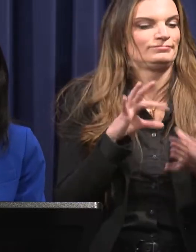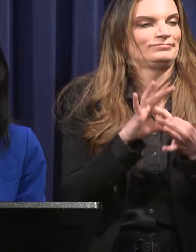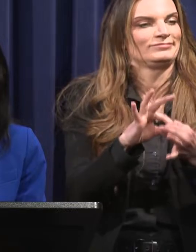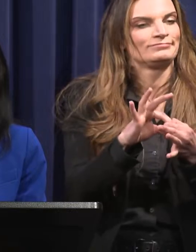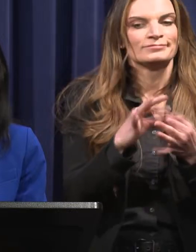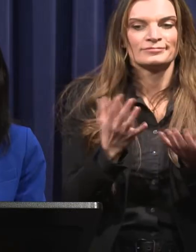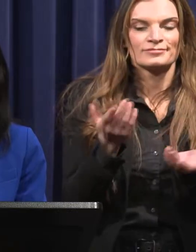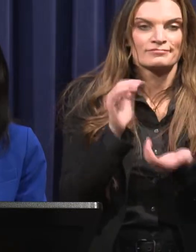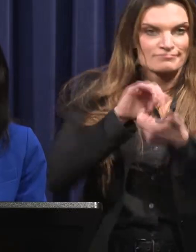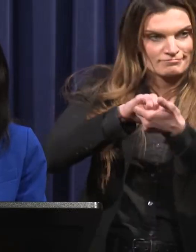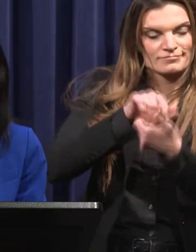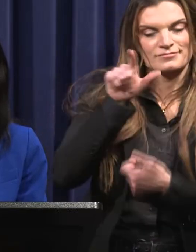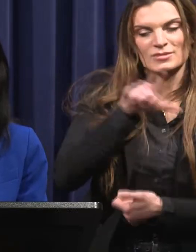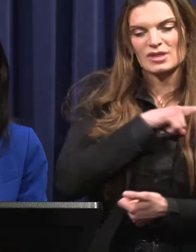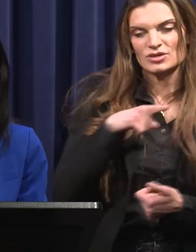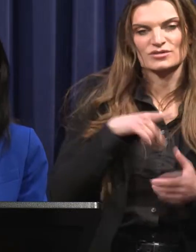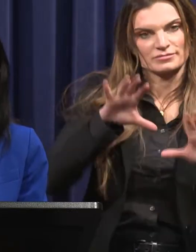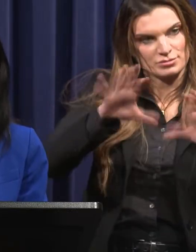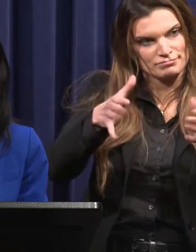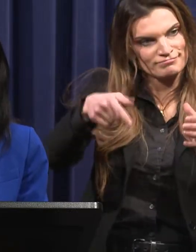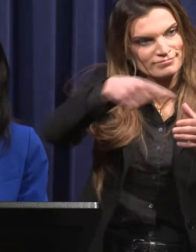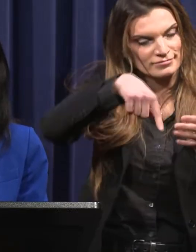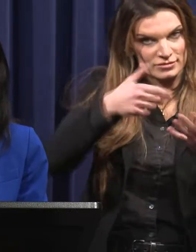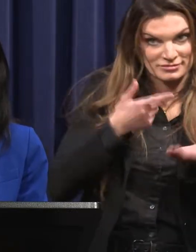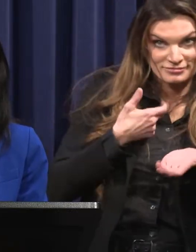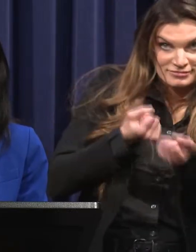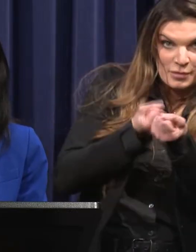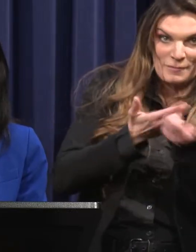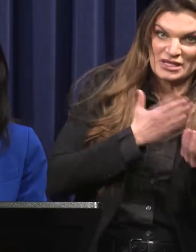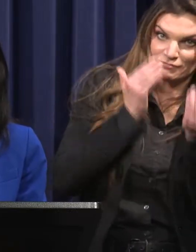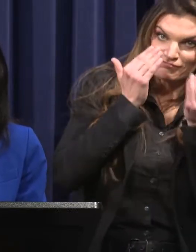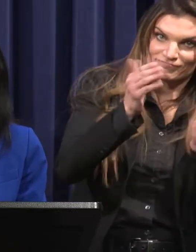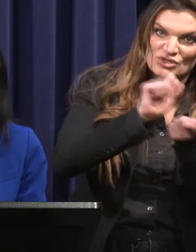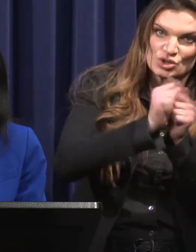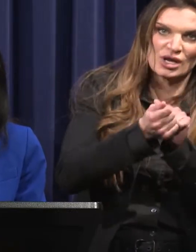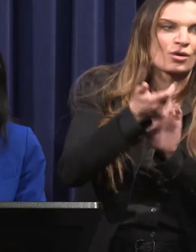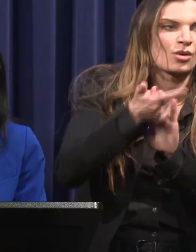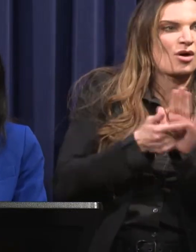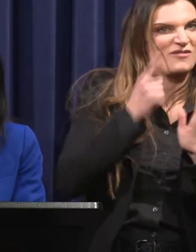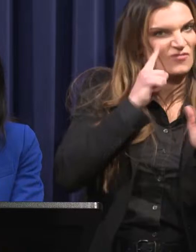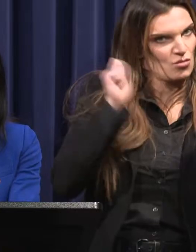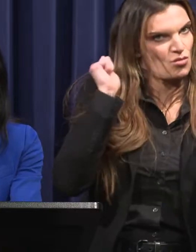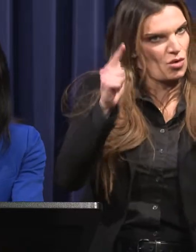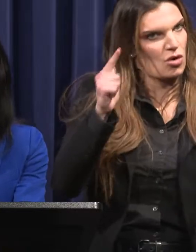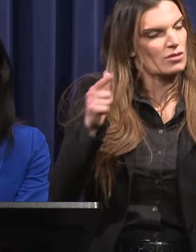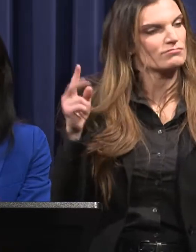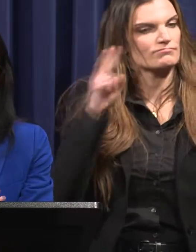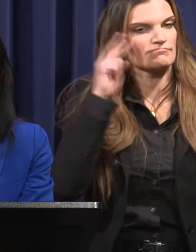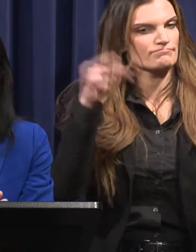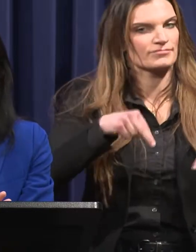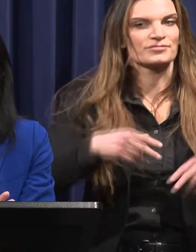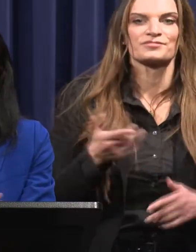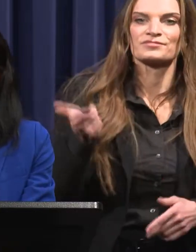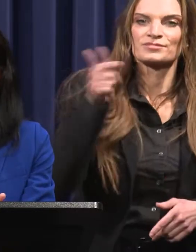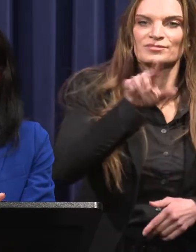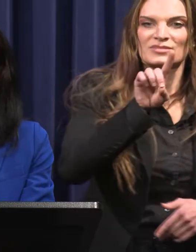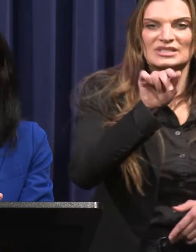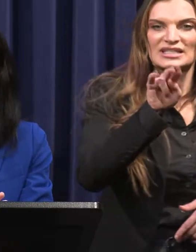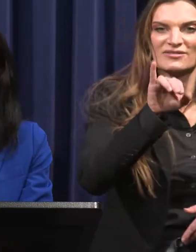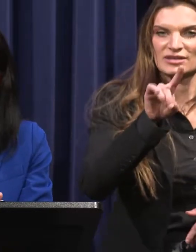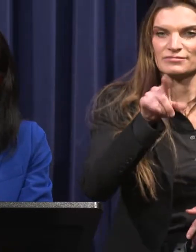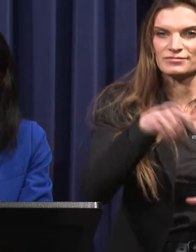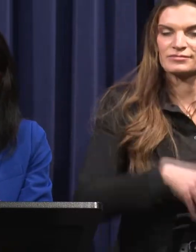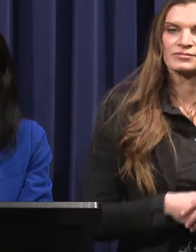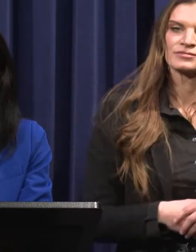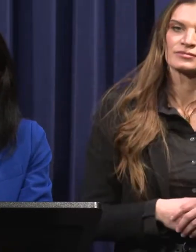and advocating tirelessly for changes to apply to everybody. David? Dave